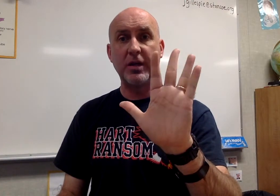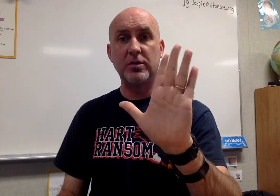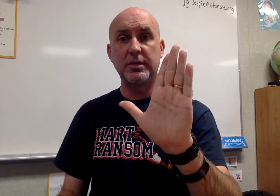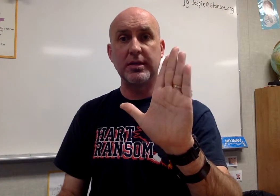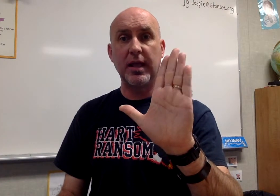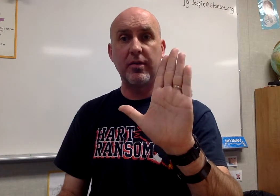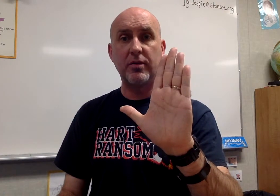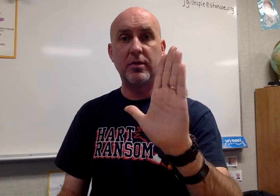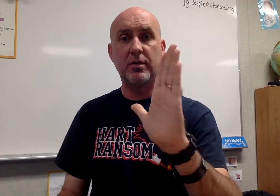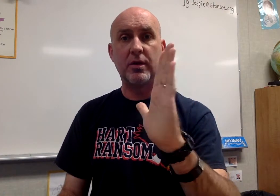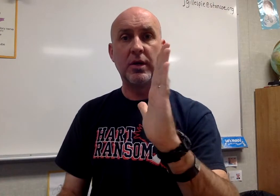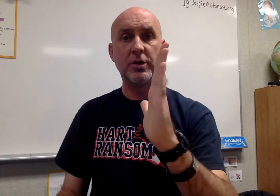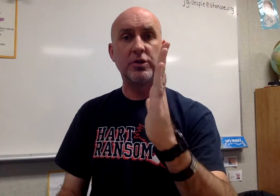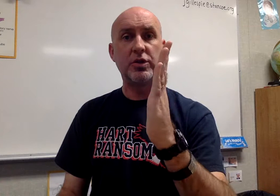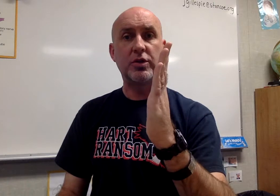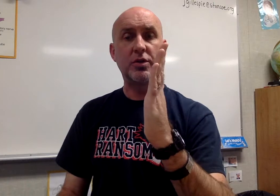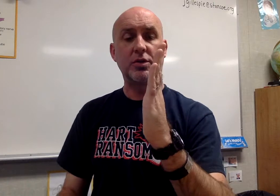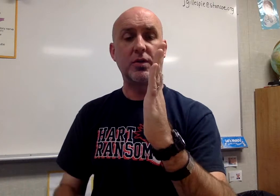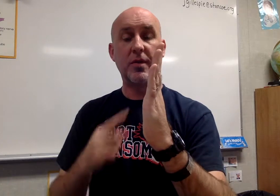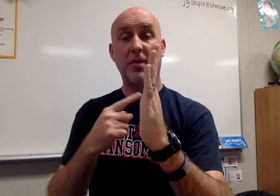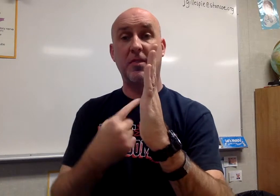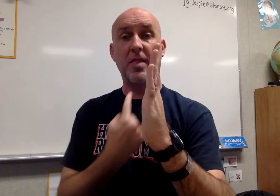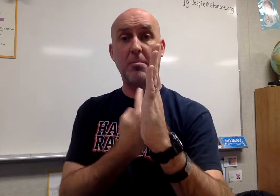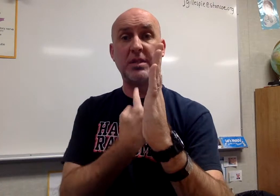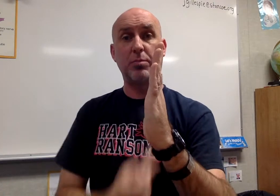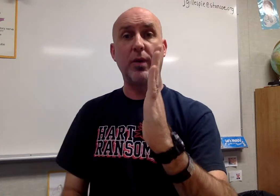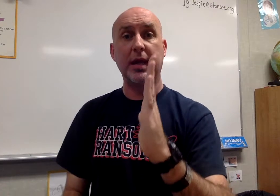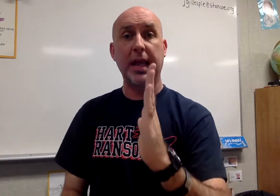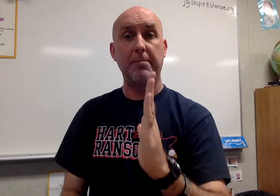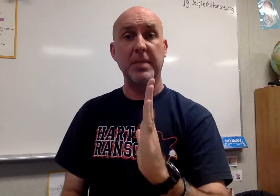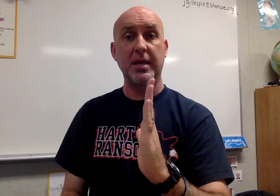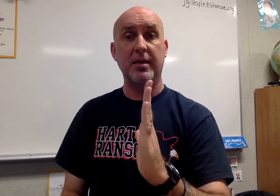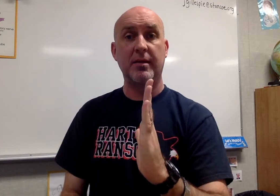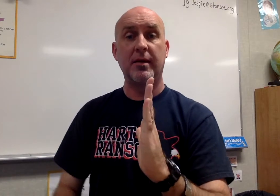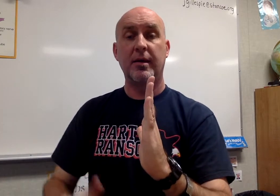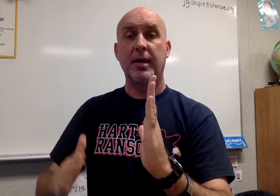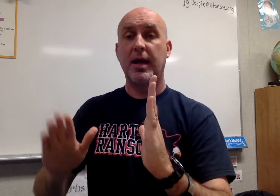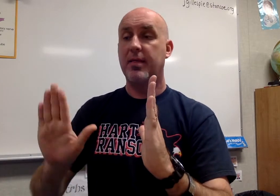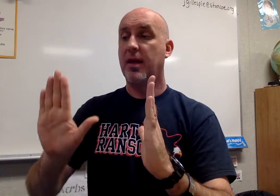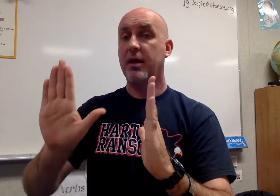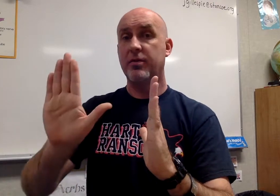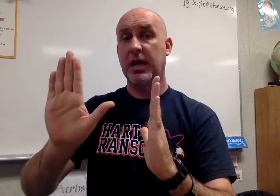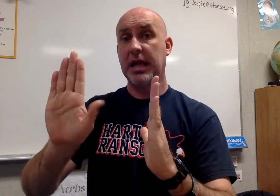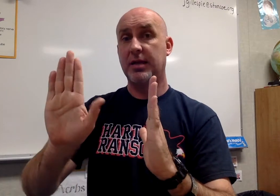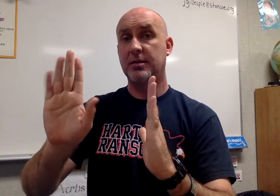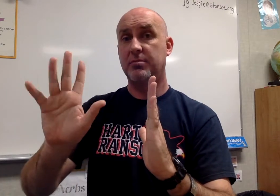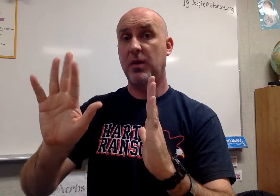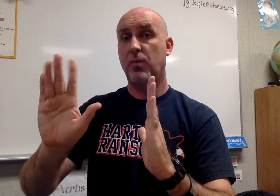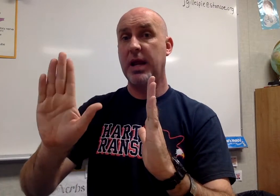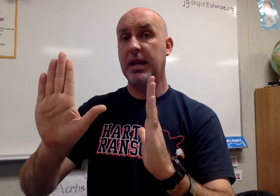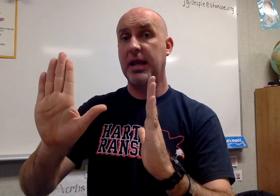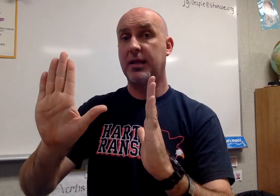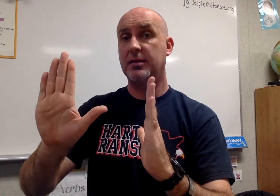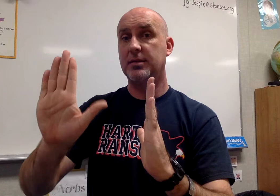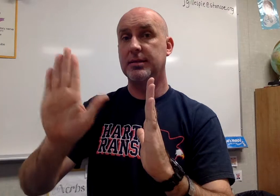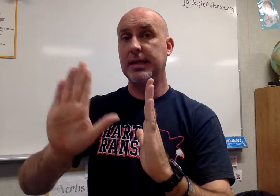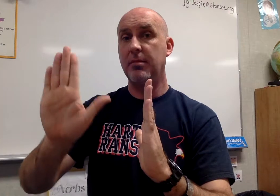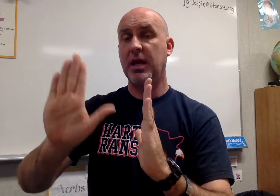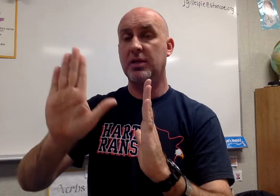fingers together. Turn so that the thumb is pointing at me. And the other hand, my right hand, same hand